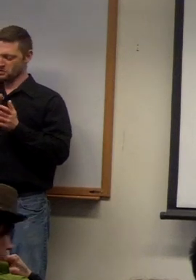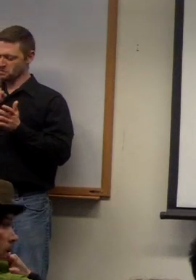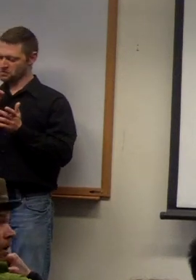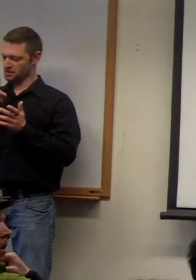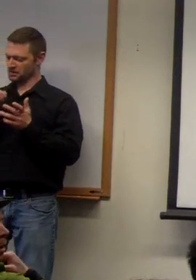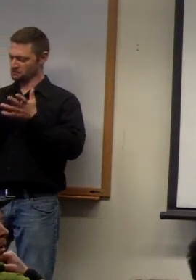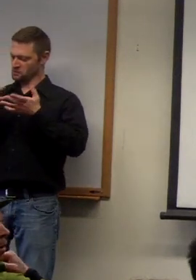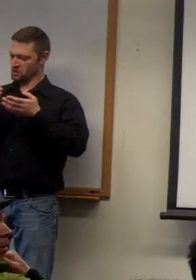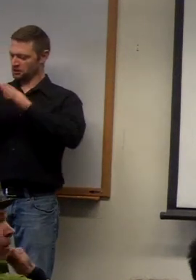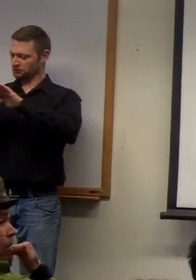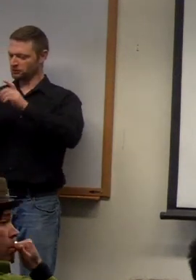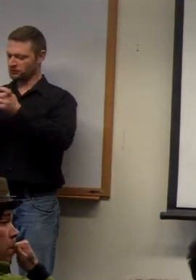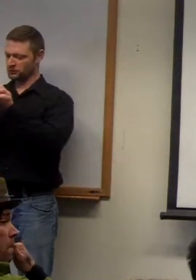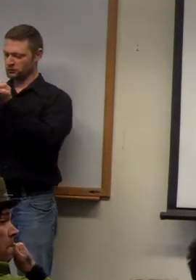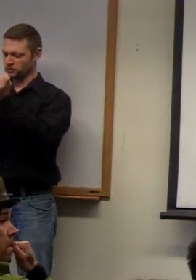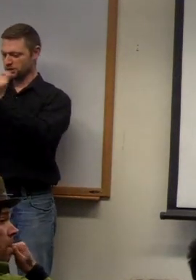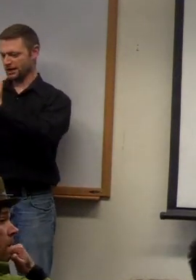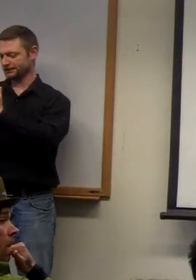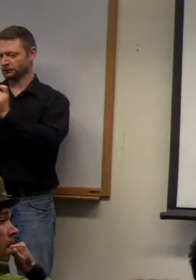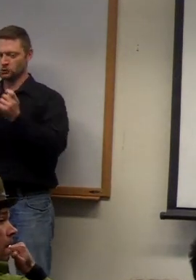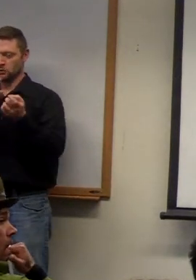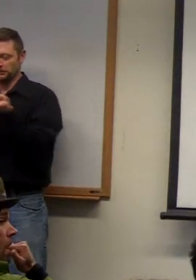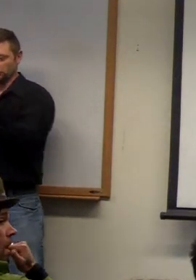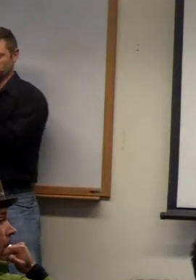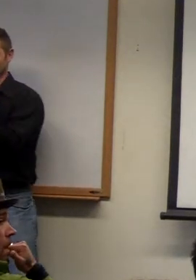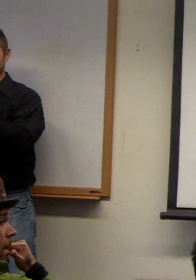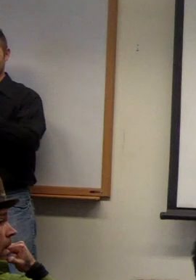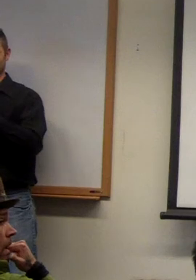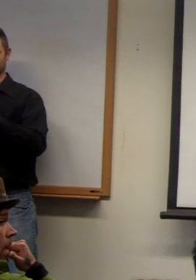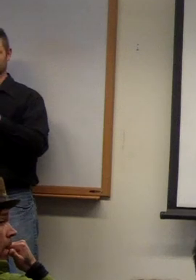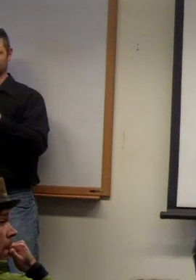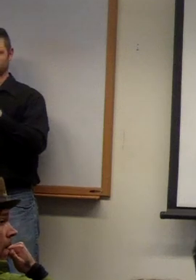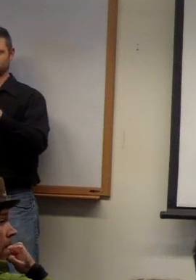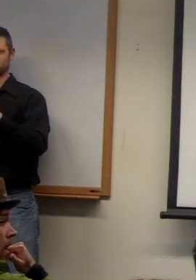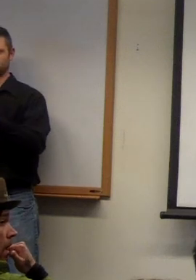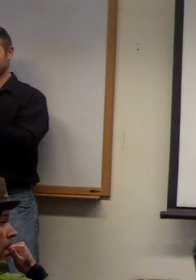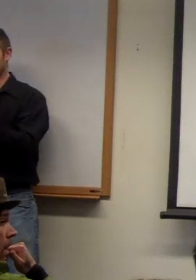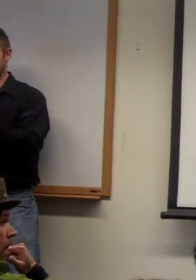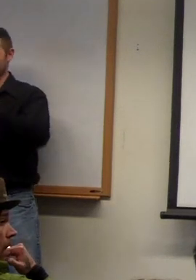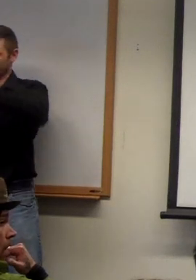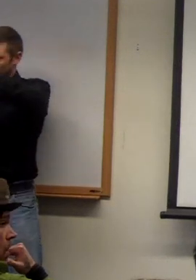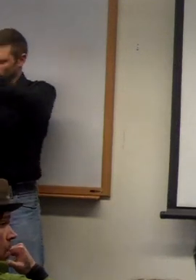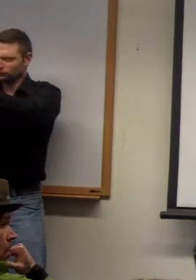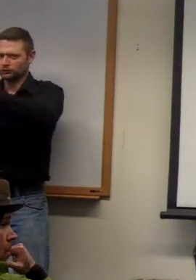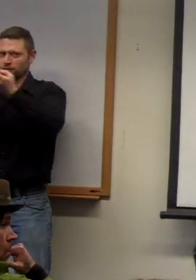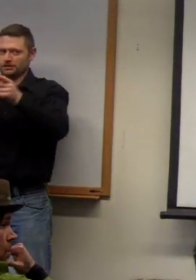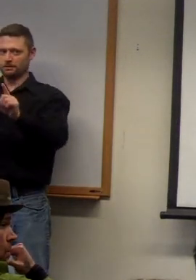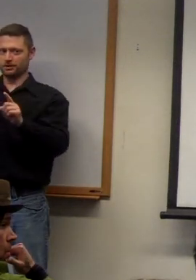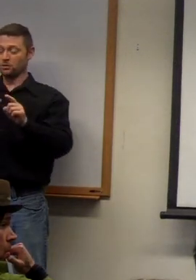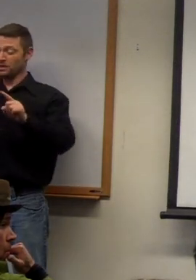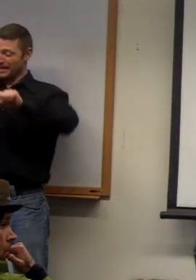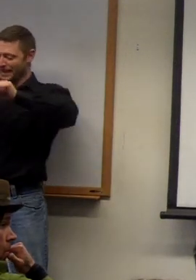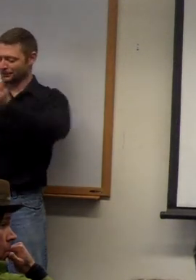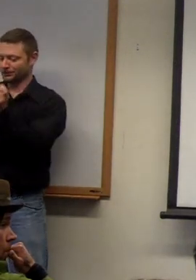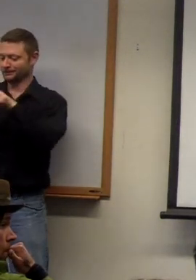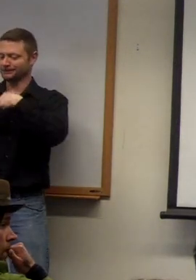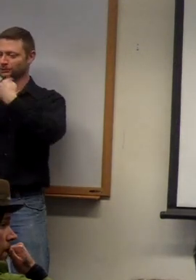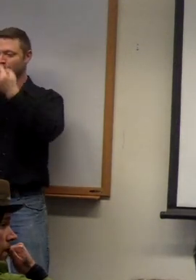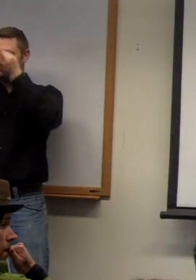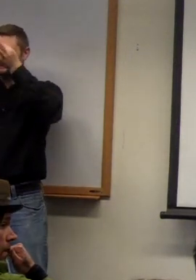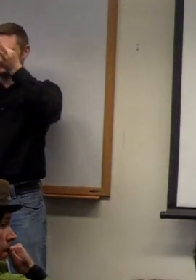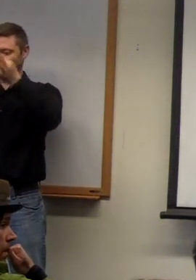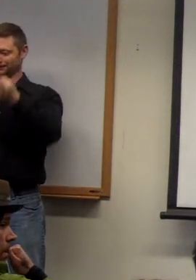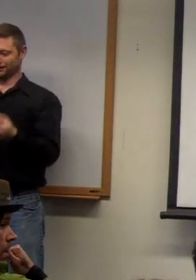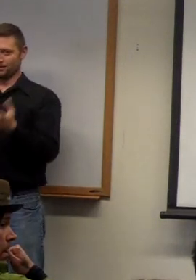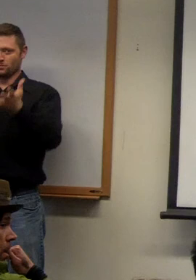change society and the structure until we decide that we want to, and decide that